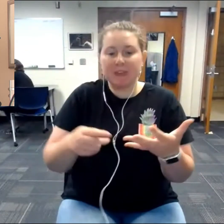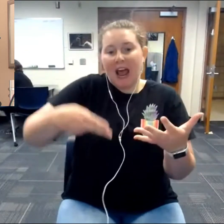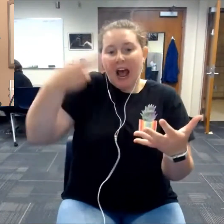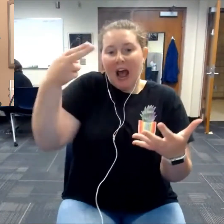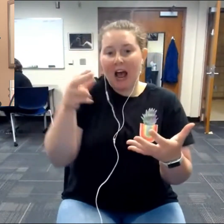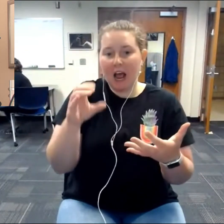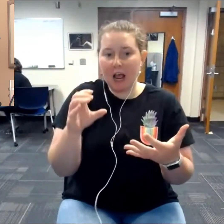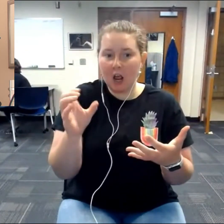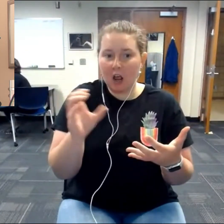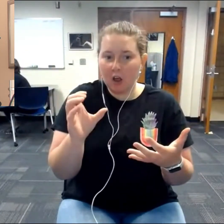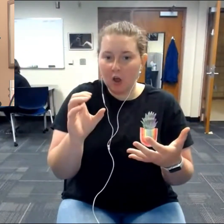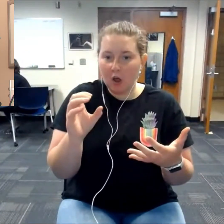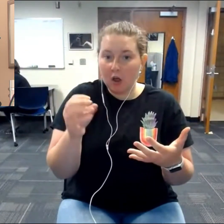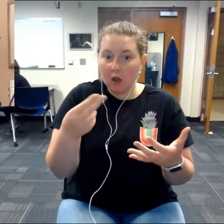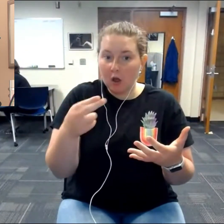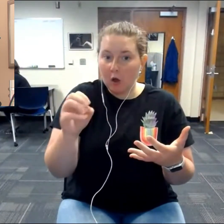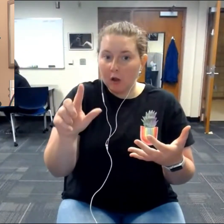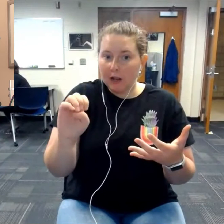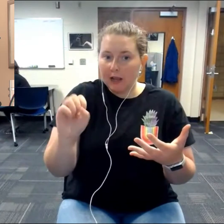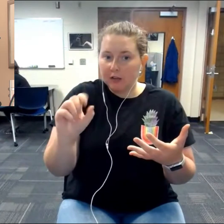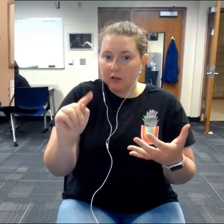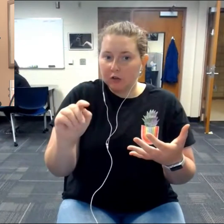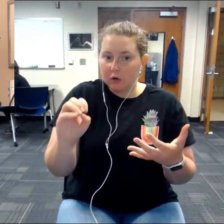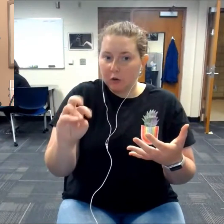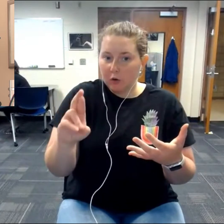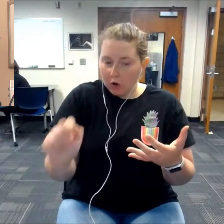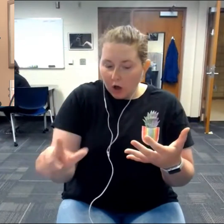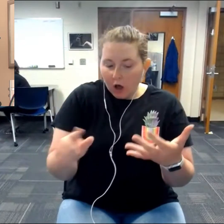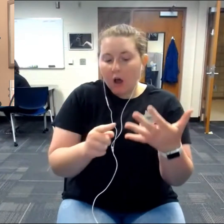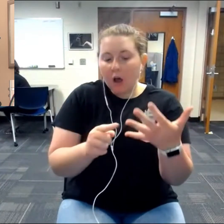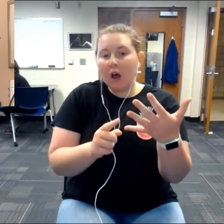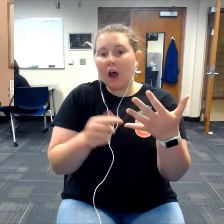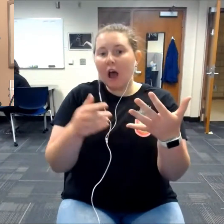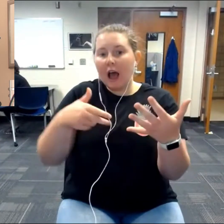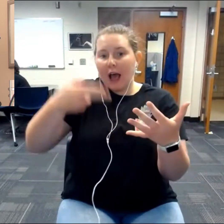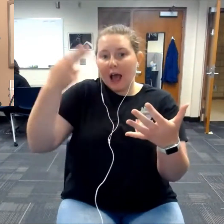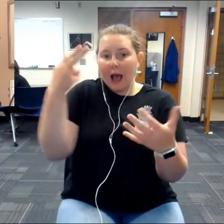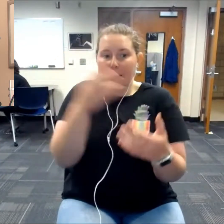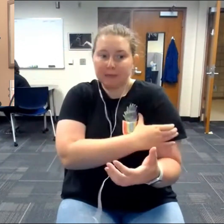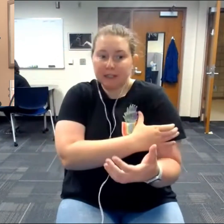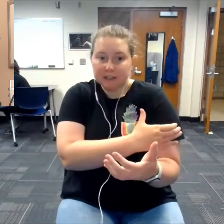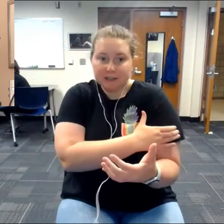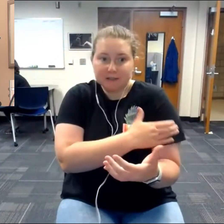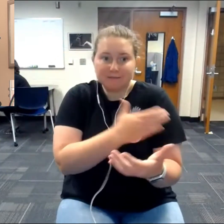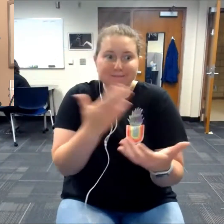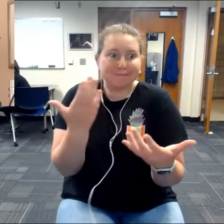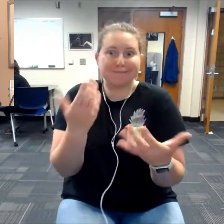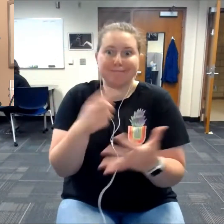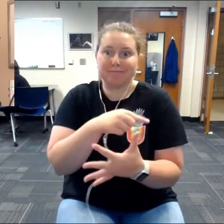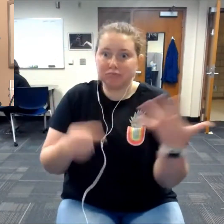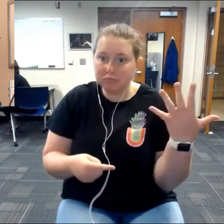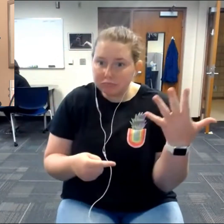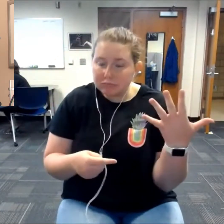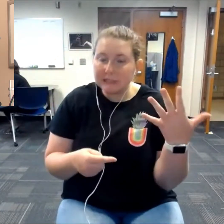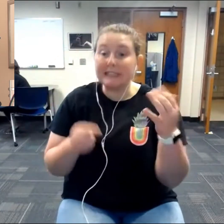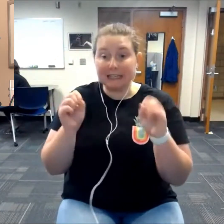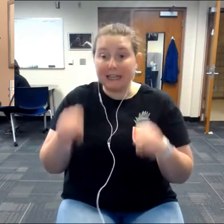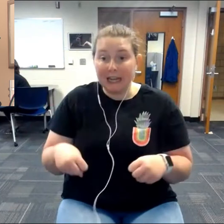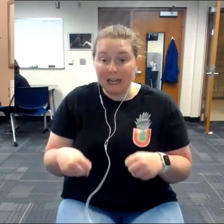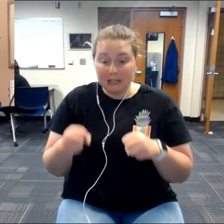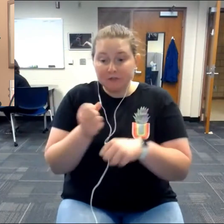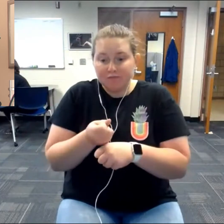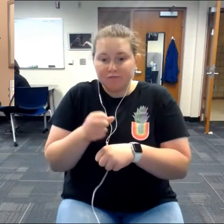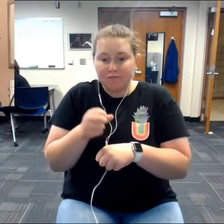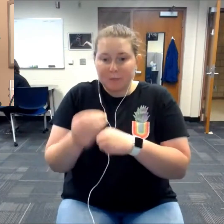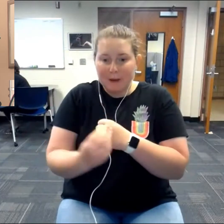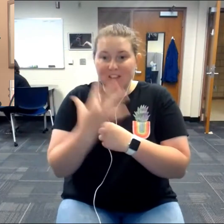can also affect the blood vessels within the eye. So we need to know if that's a systemic problem that already exists and what medications